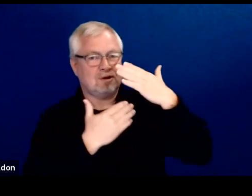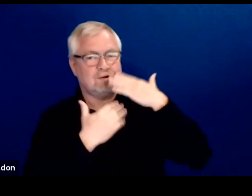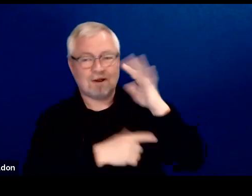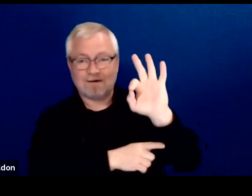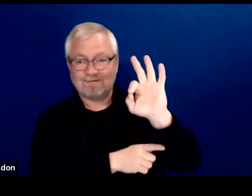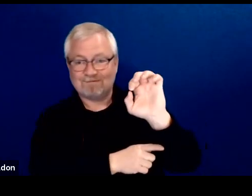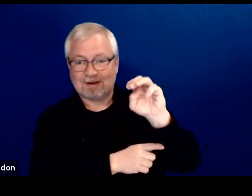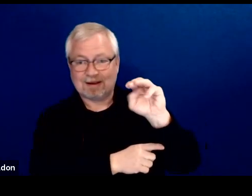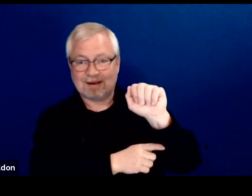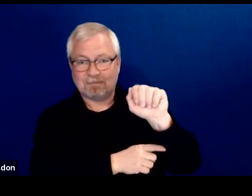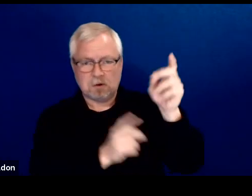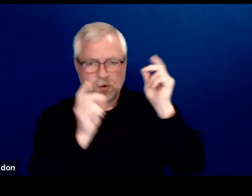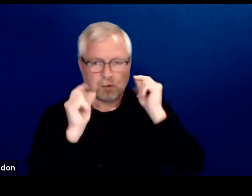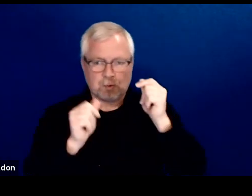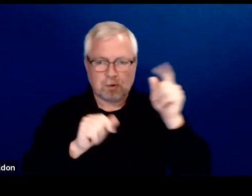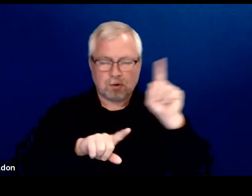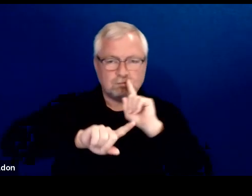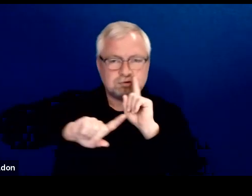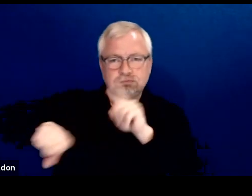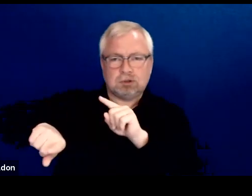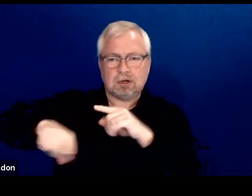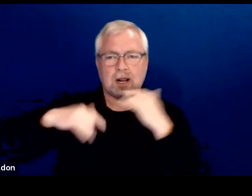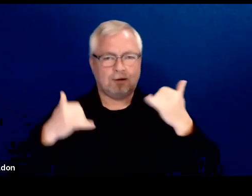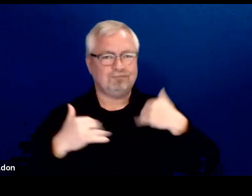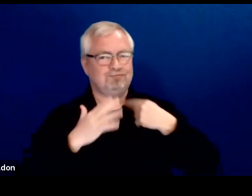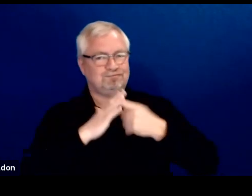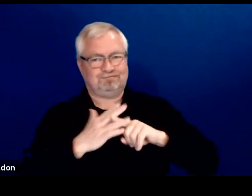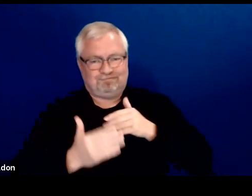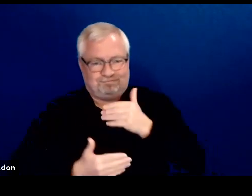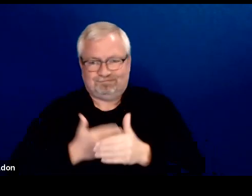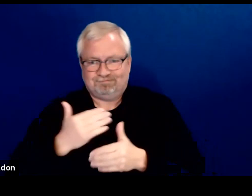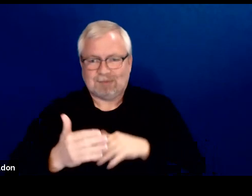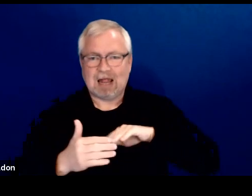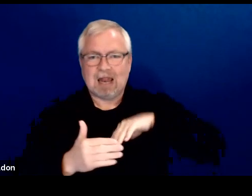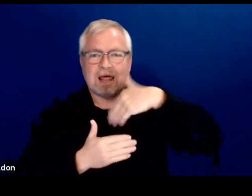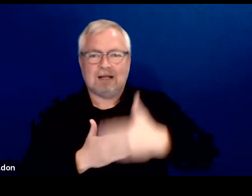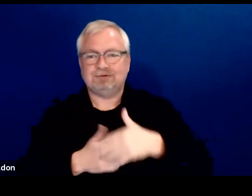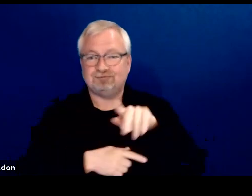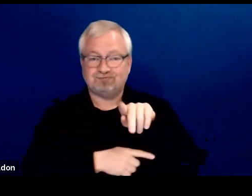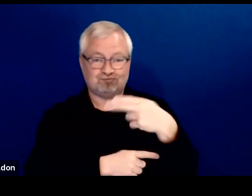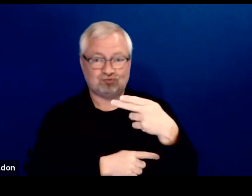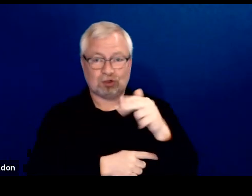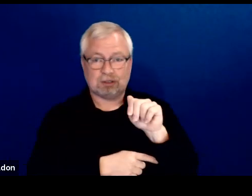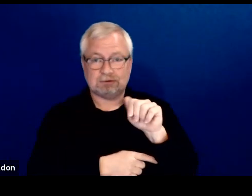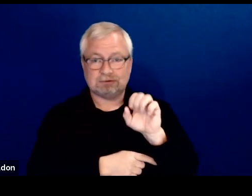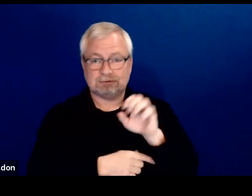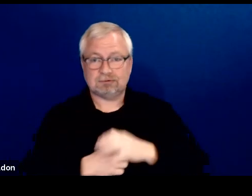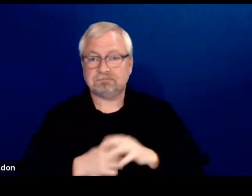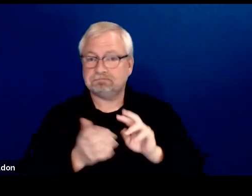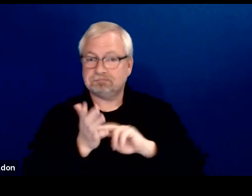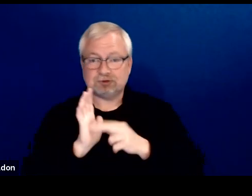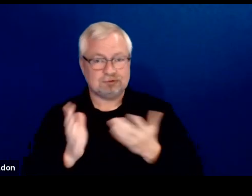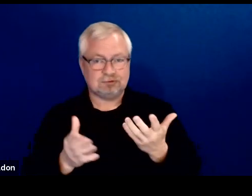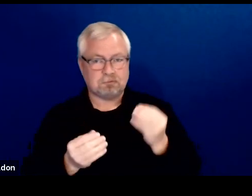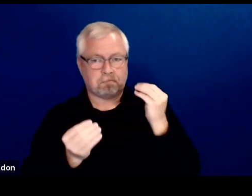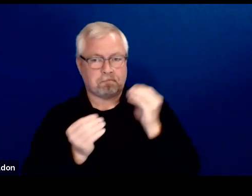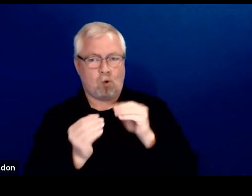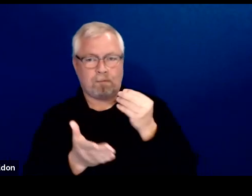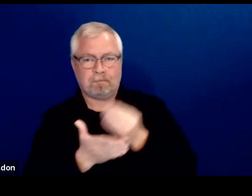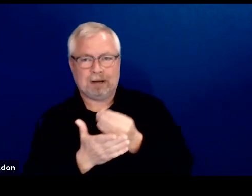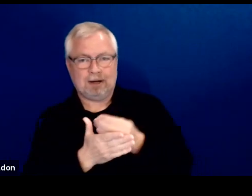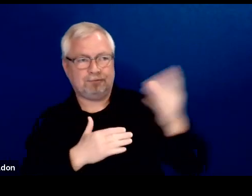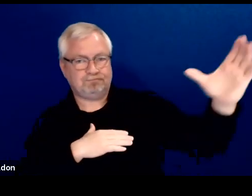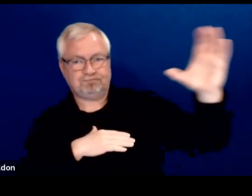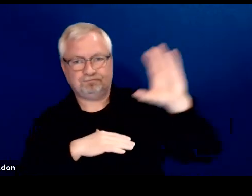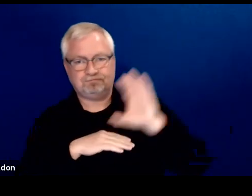but that'll free up a lot of dollars. I've spent the morning on the phone with the nation's governors, trying to take a look